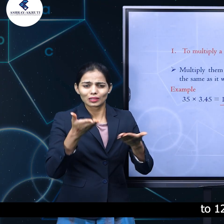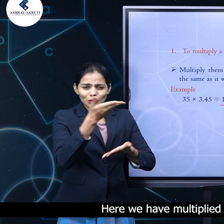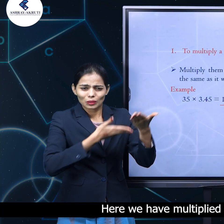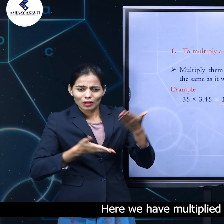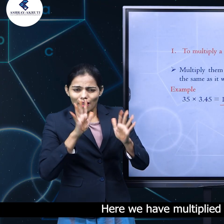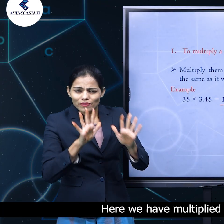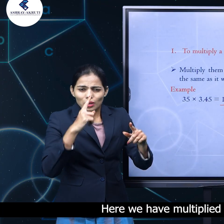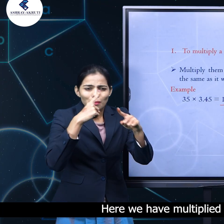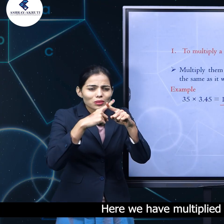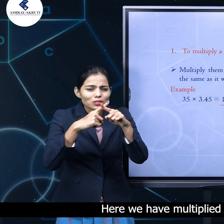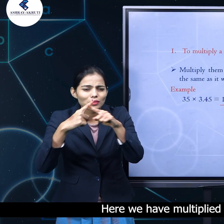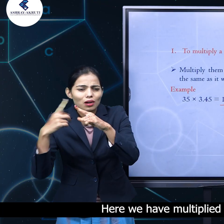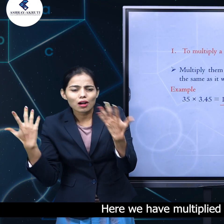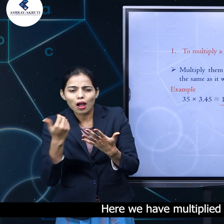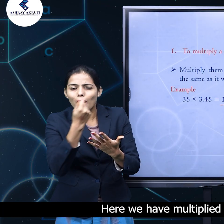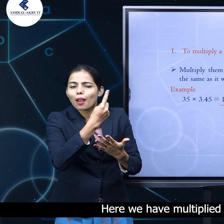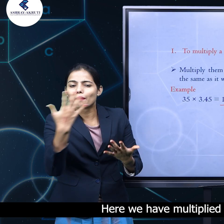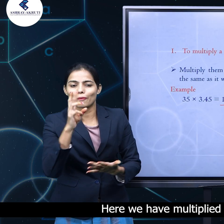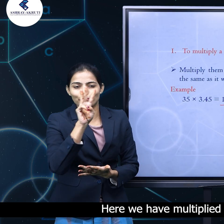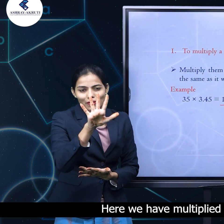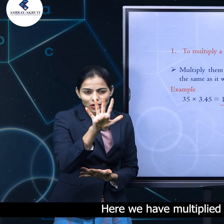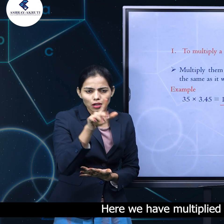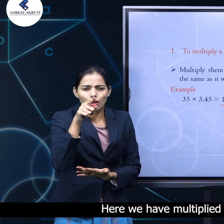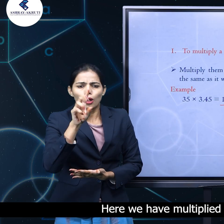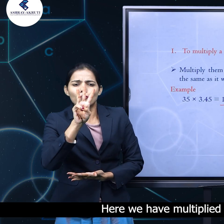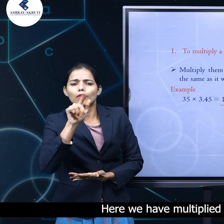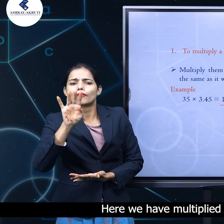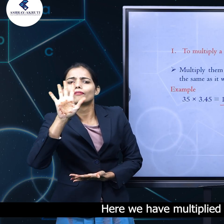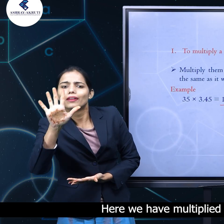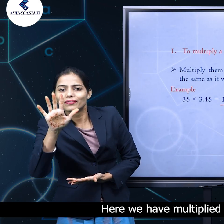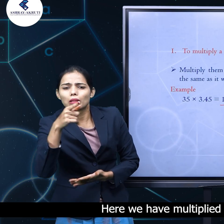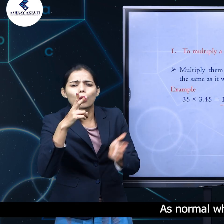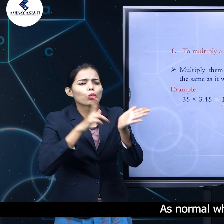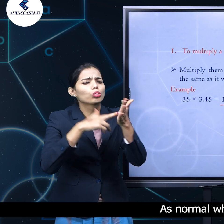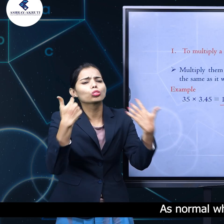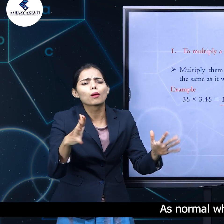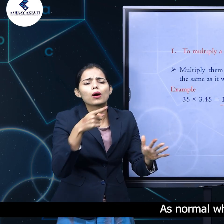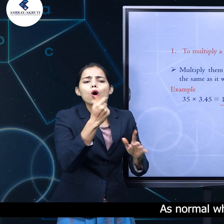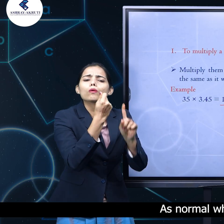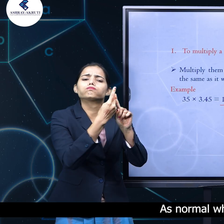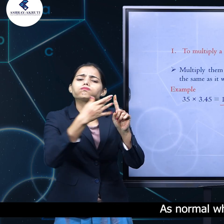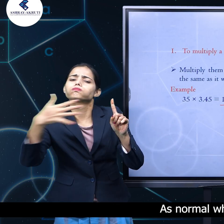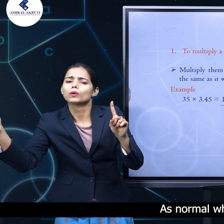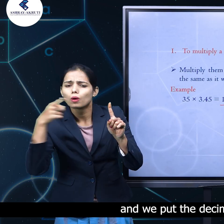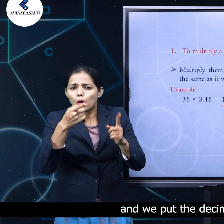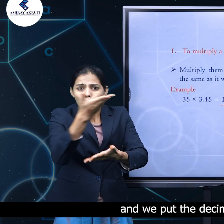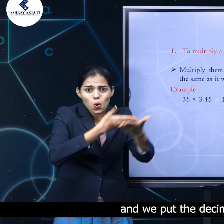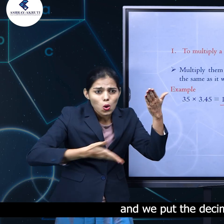Here we have multiplied the number 35 with 345 as normal whole numbers, and we put